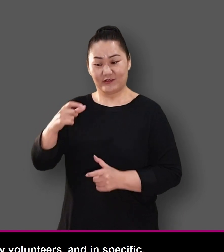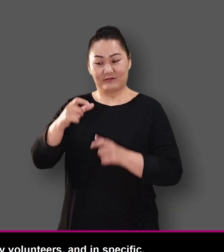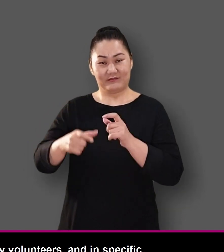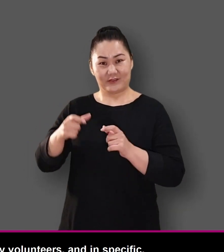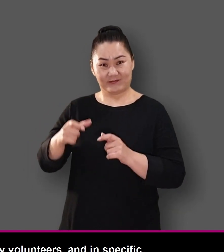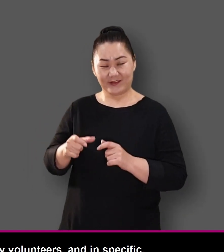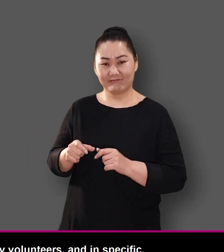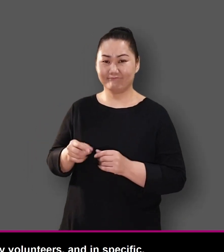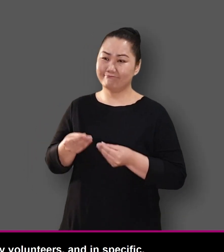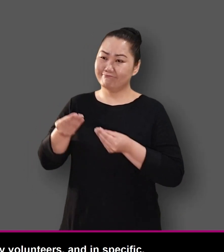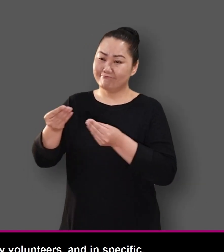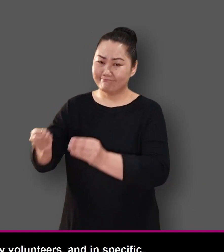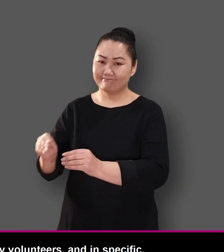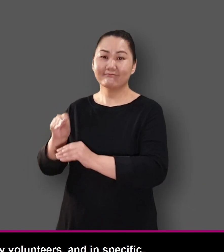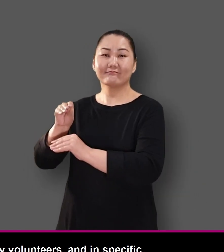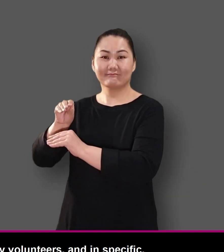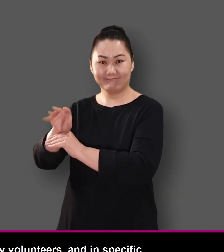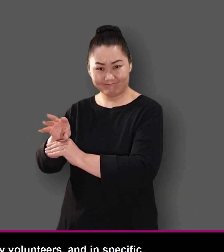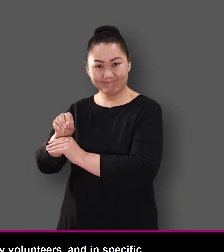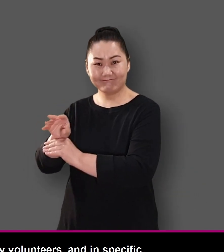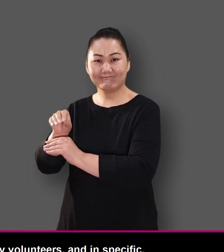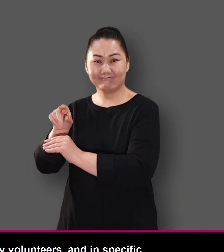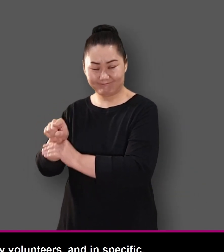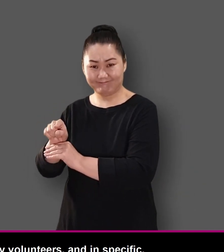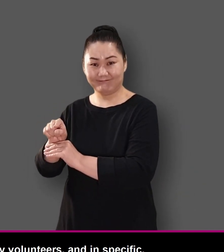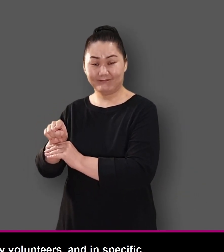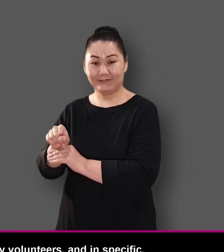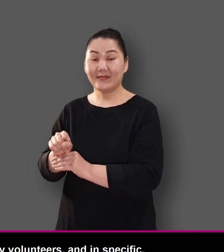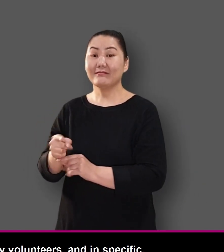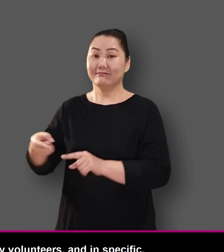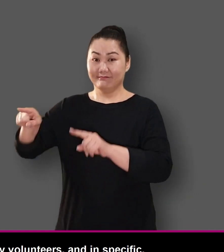Counseling services by volunteers, and in specific.